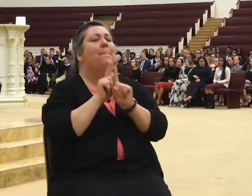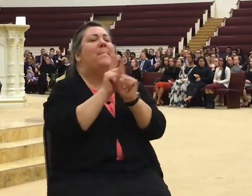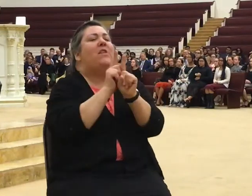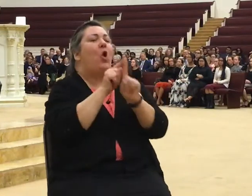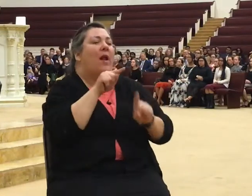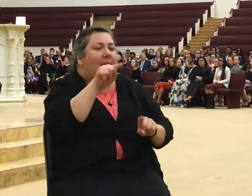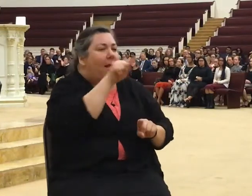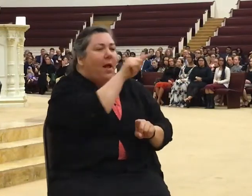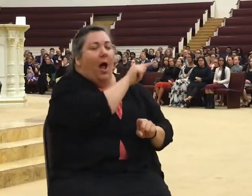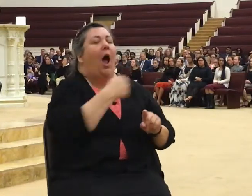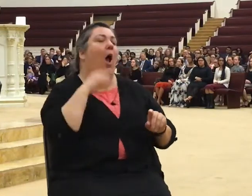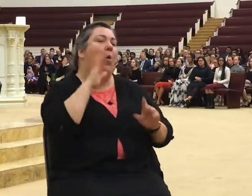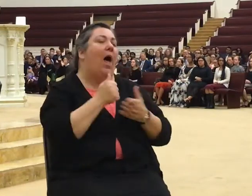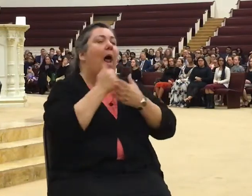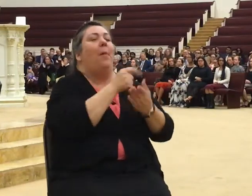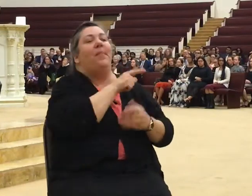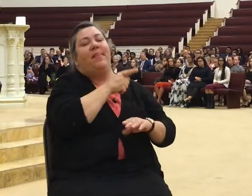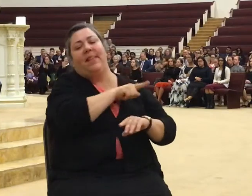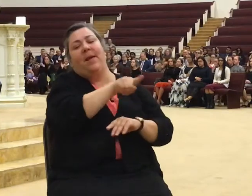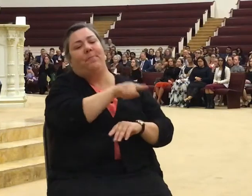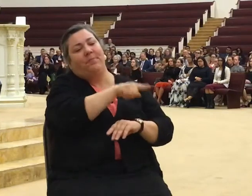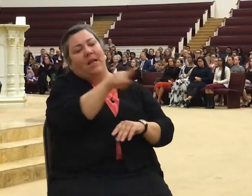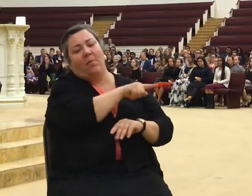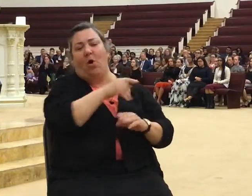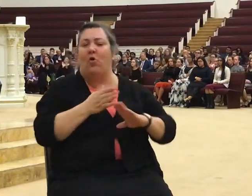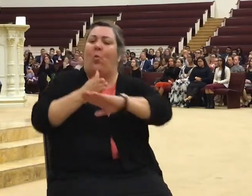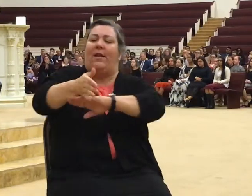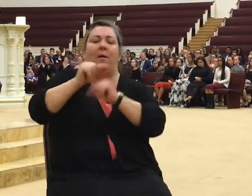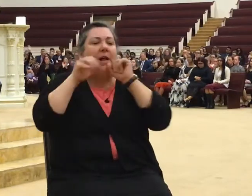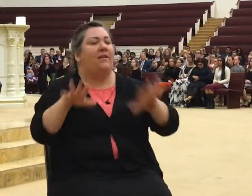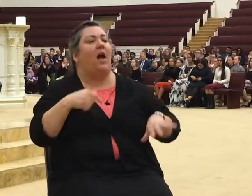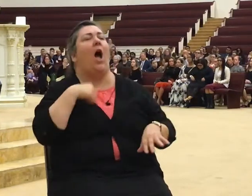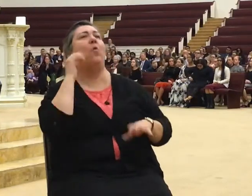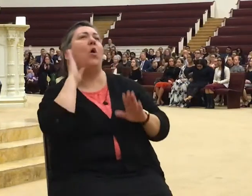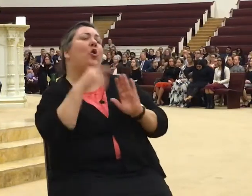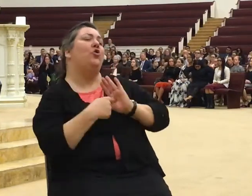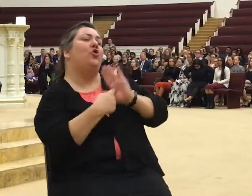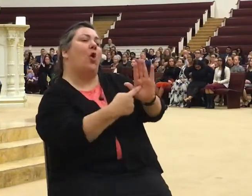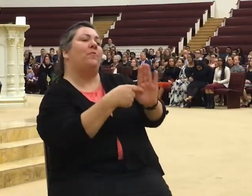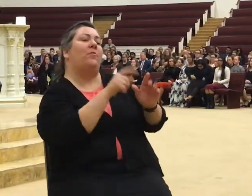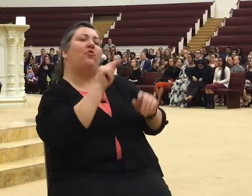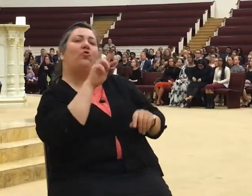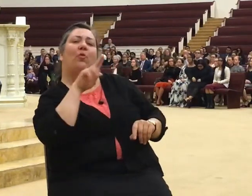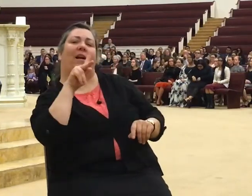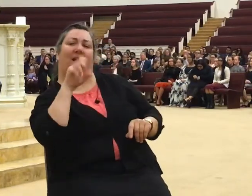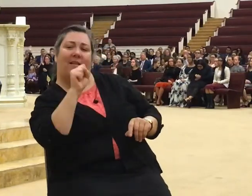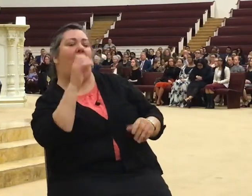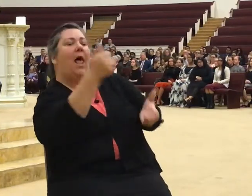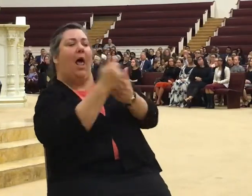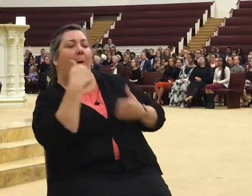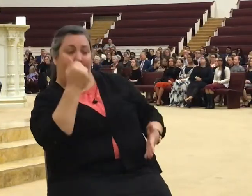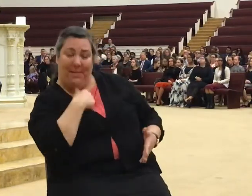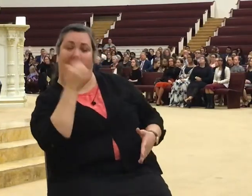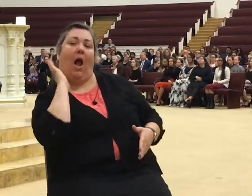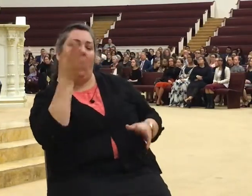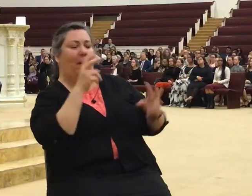her. I'm going to help them get across. I'm going to show them the tricks that got me across the blessing. I'm going to spend time talking to